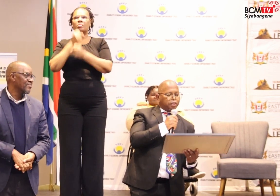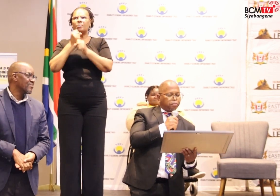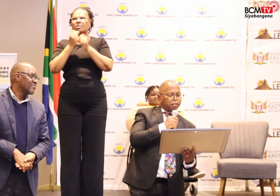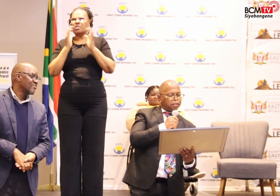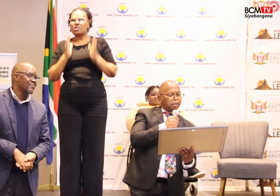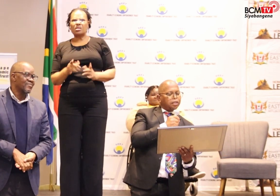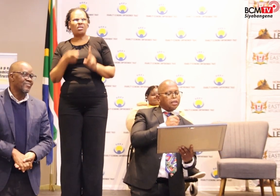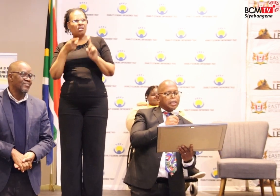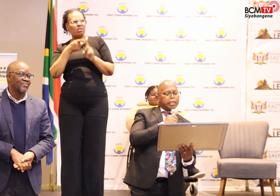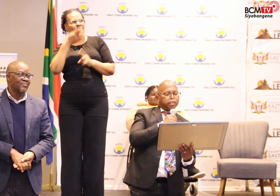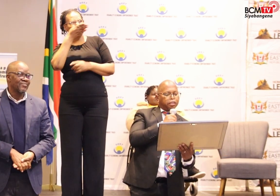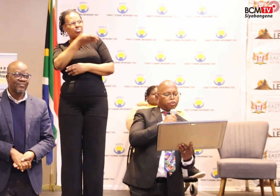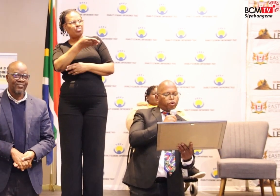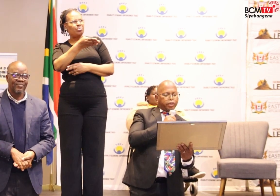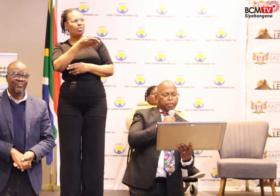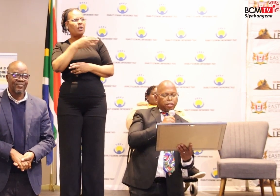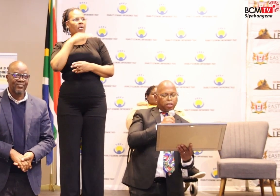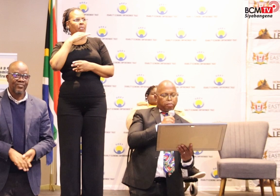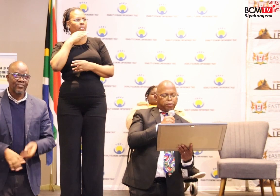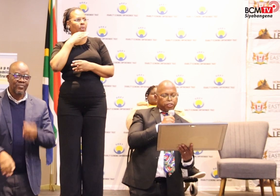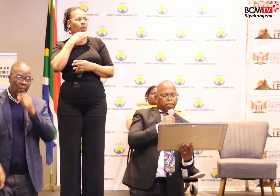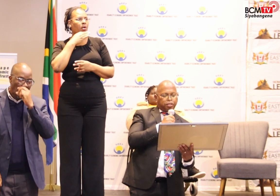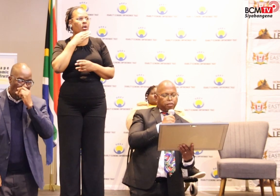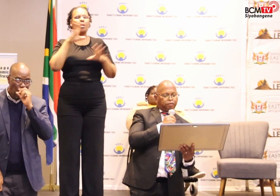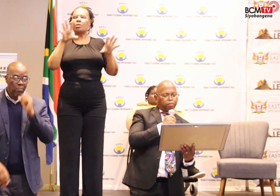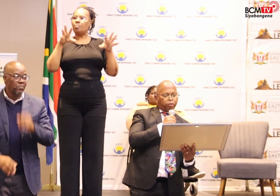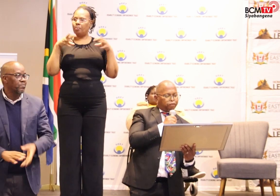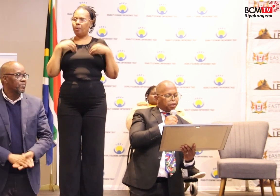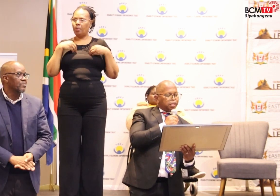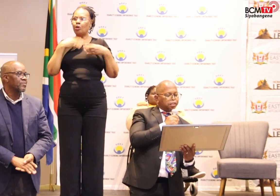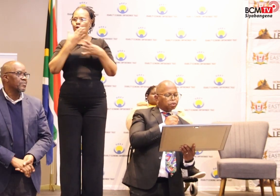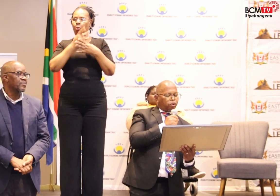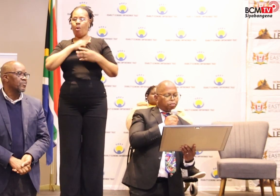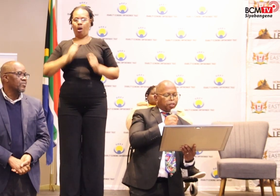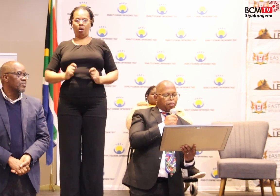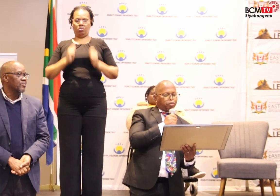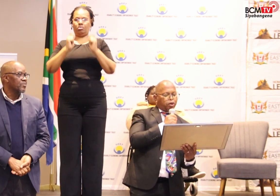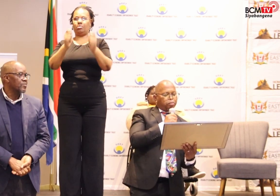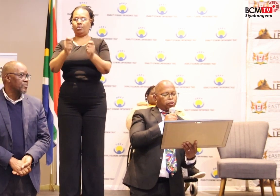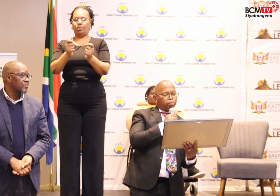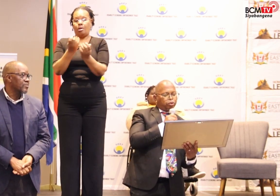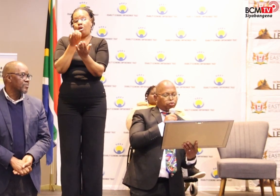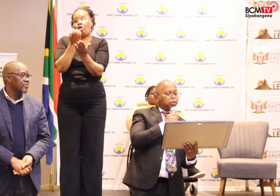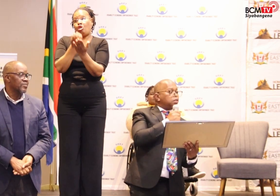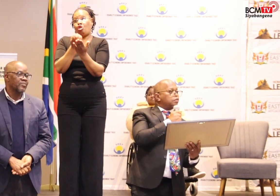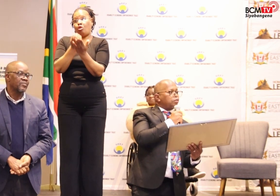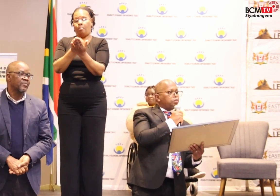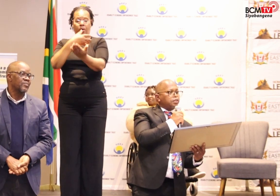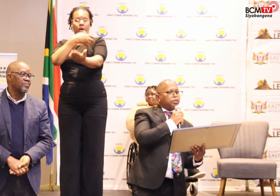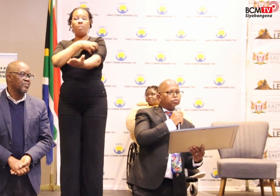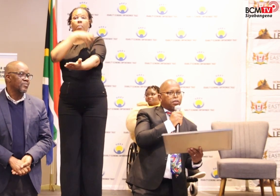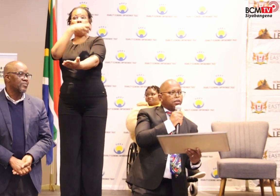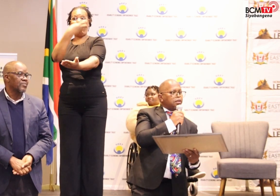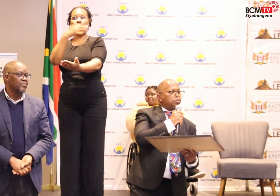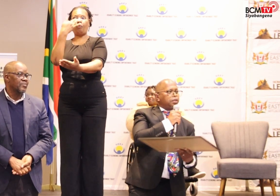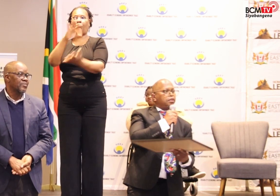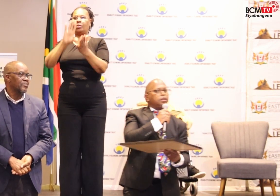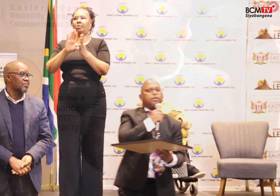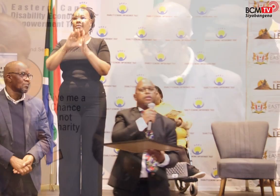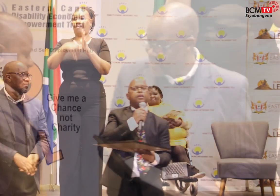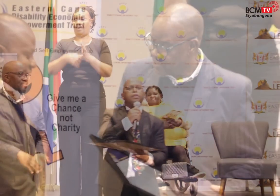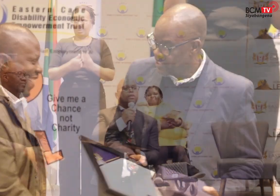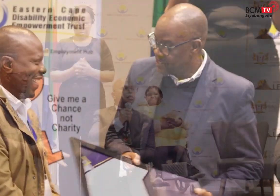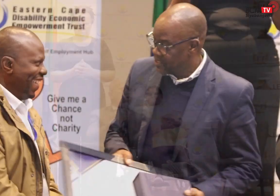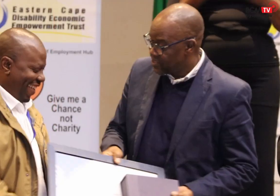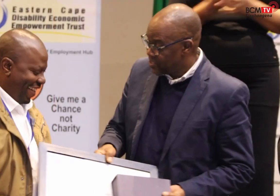the department here. In recognition and appreciation for providing economic empowerment opportunities for persons with